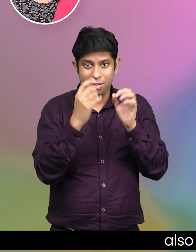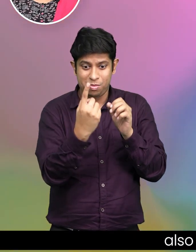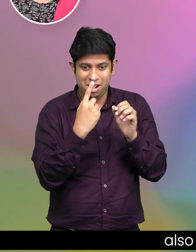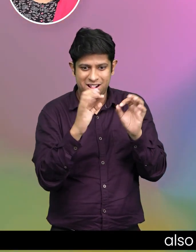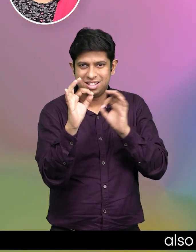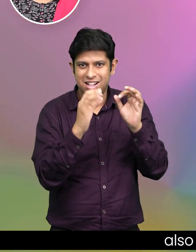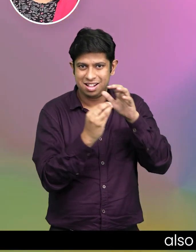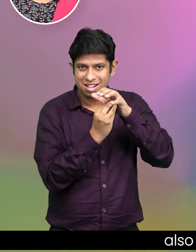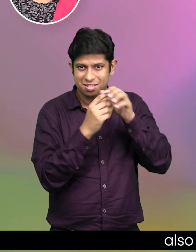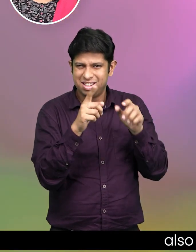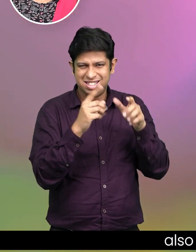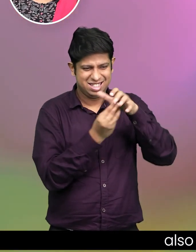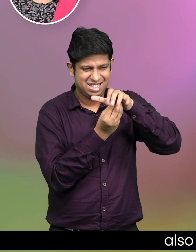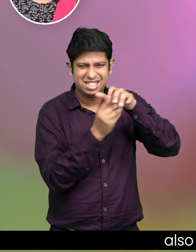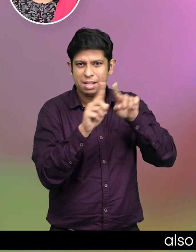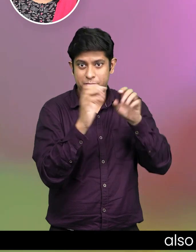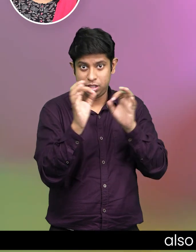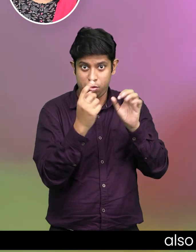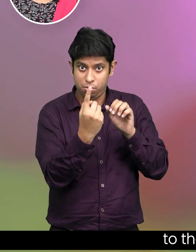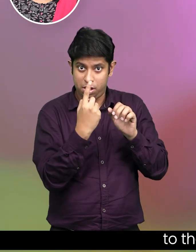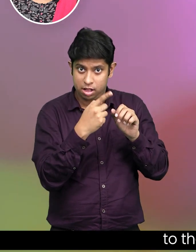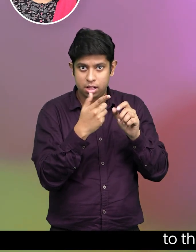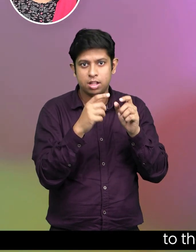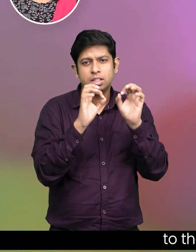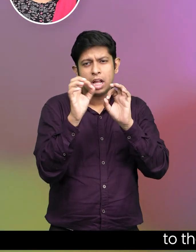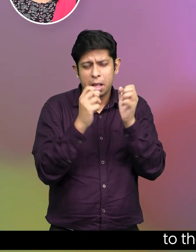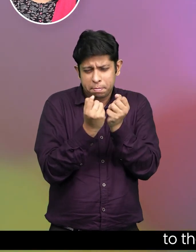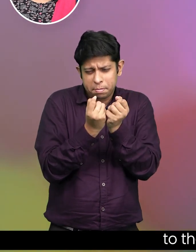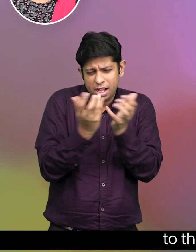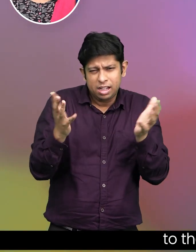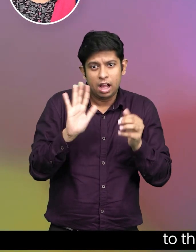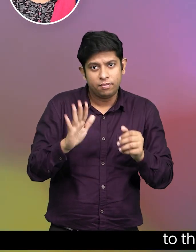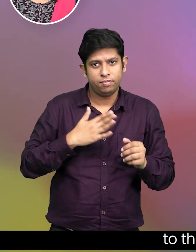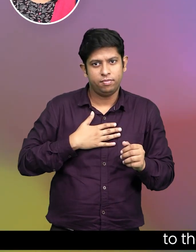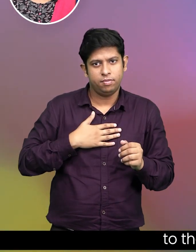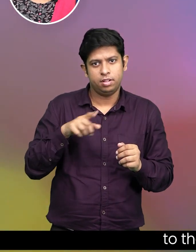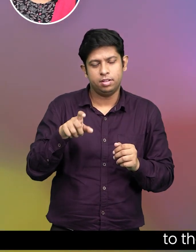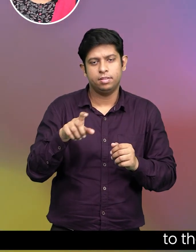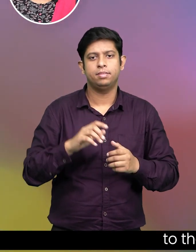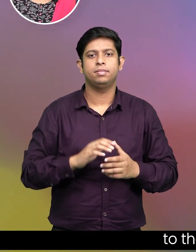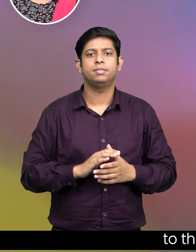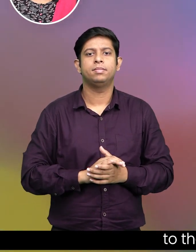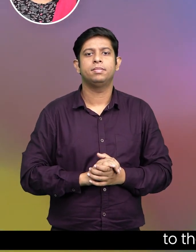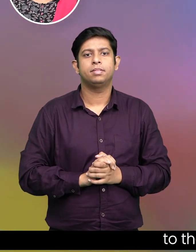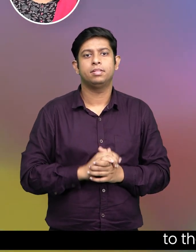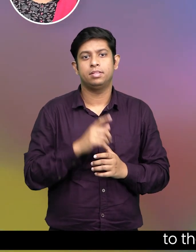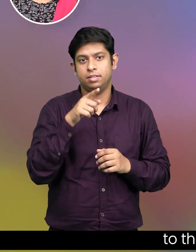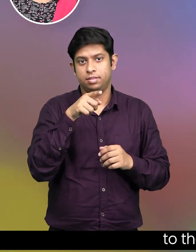also increases with unicellular to the multicellular organisms.